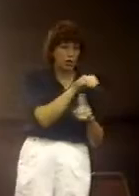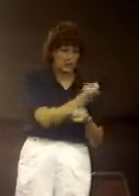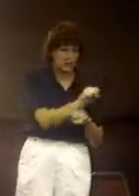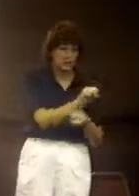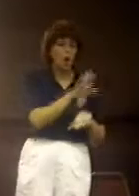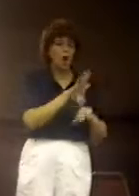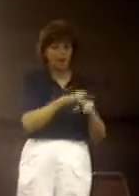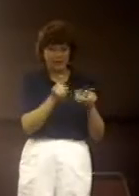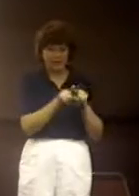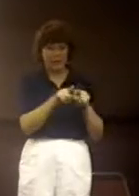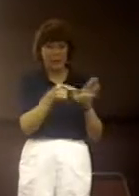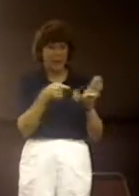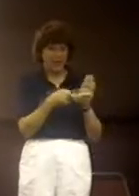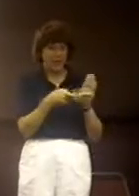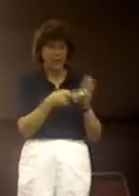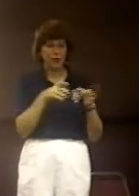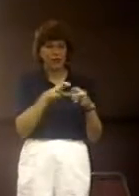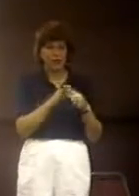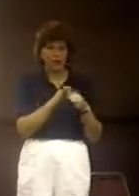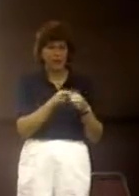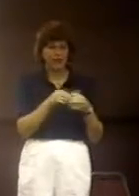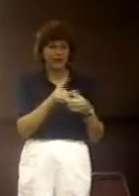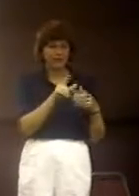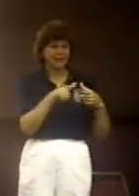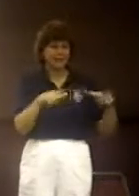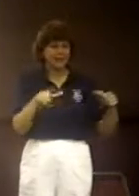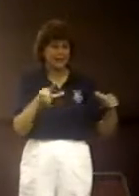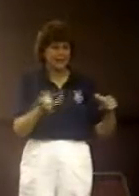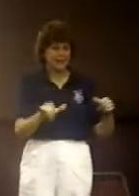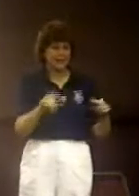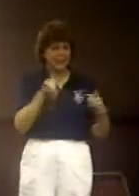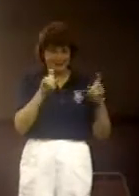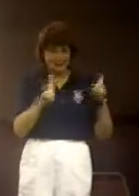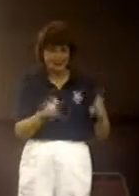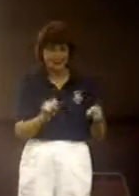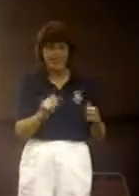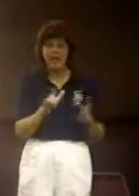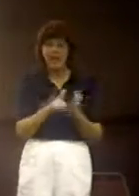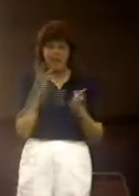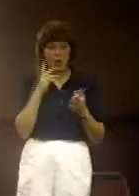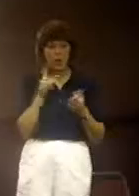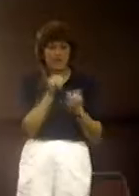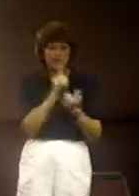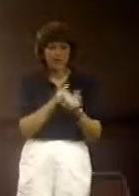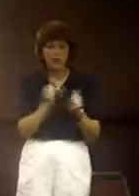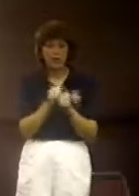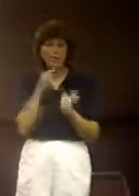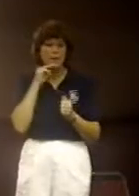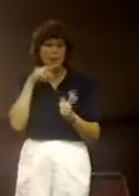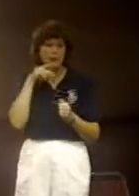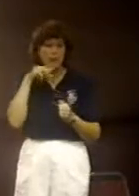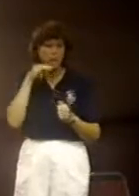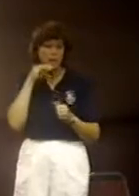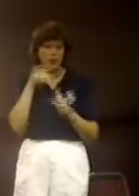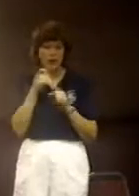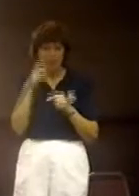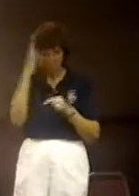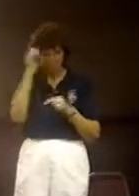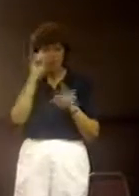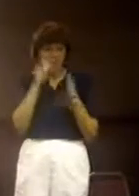the same battery of literacy tests. And that battery was designed with Mary Pat Moeller from Boys Town National Research